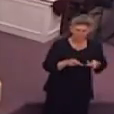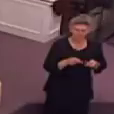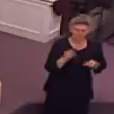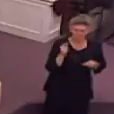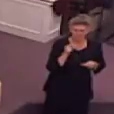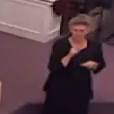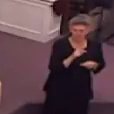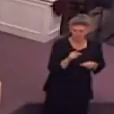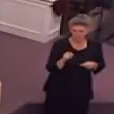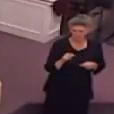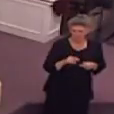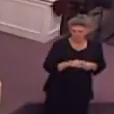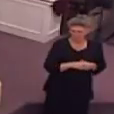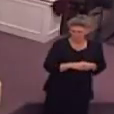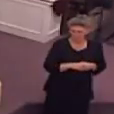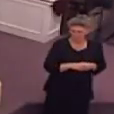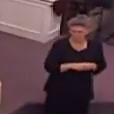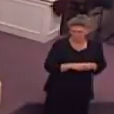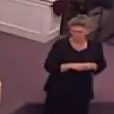The perfect place.